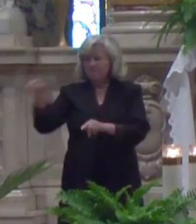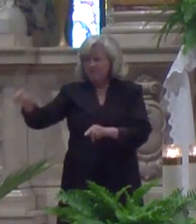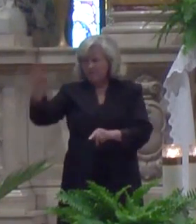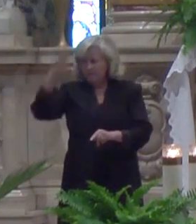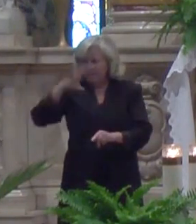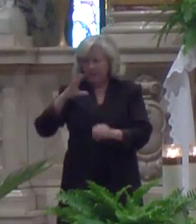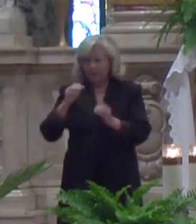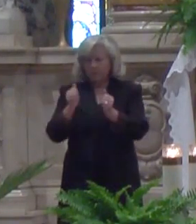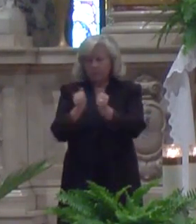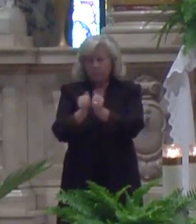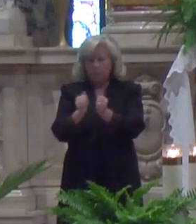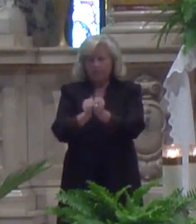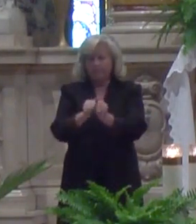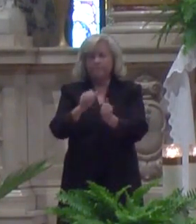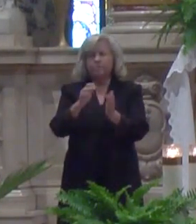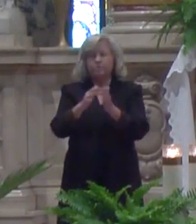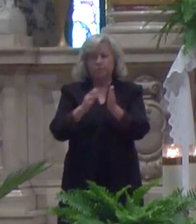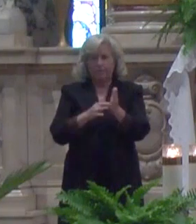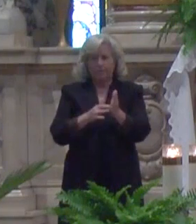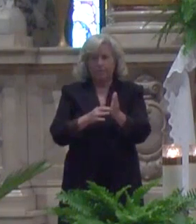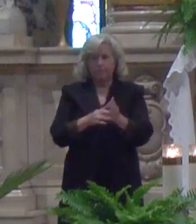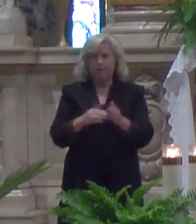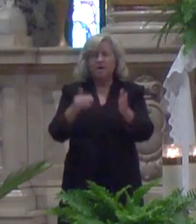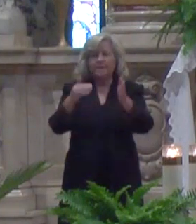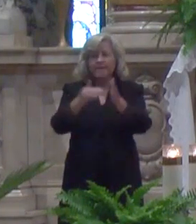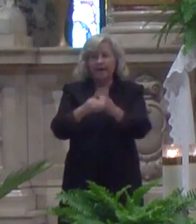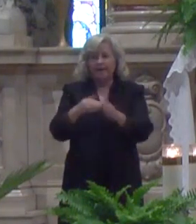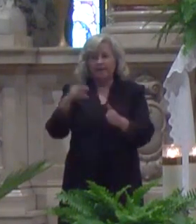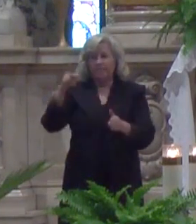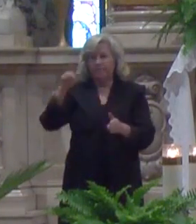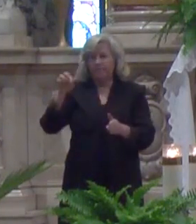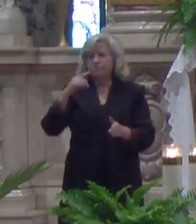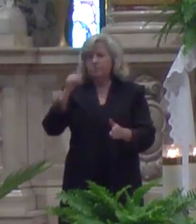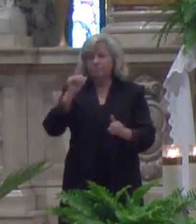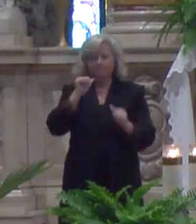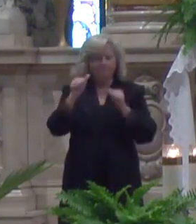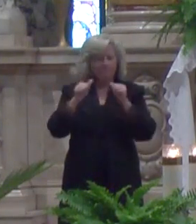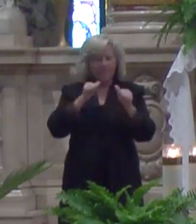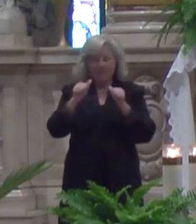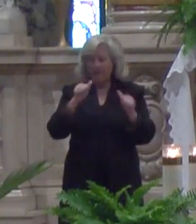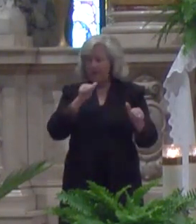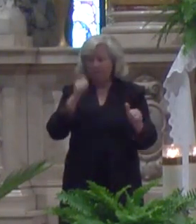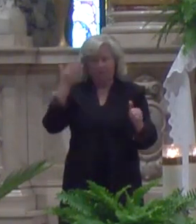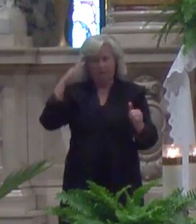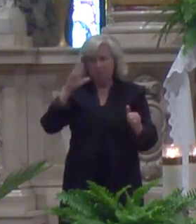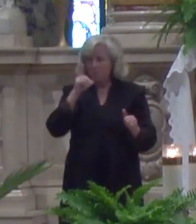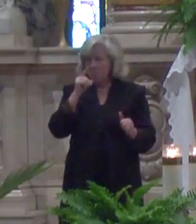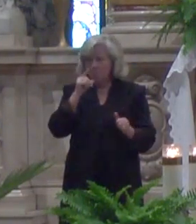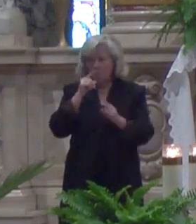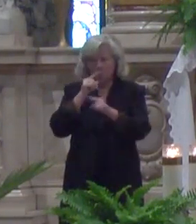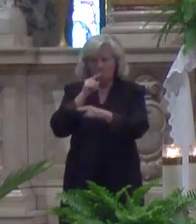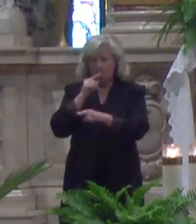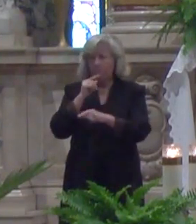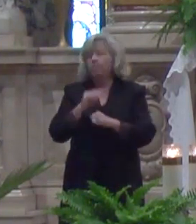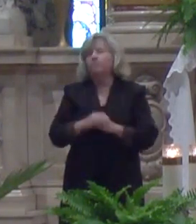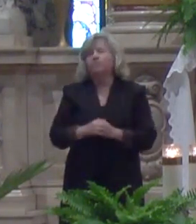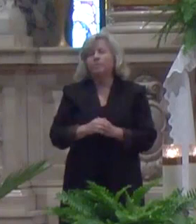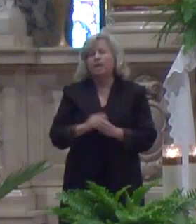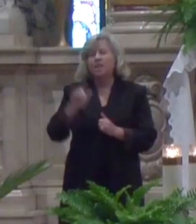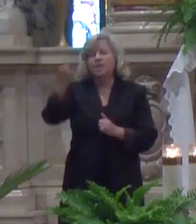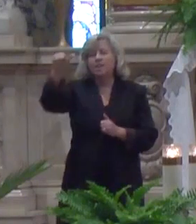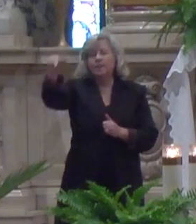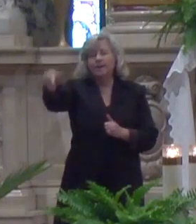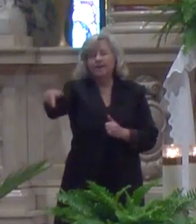with Jesus the Nazarene." Again, he denied it with an oath, "I do not know the man." A little later,